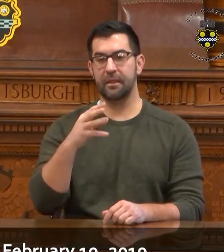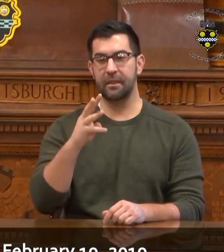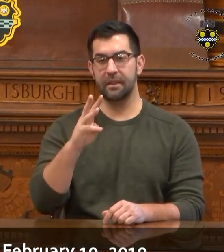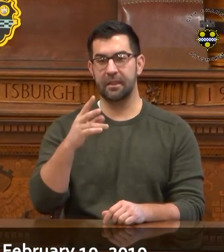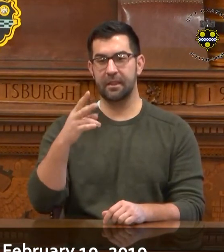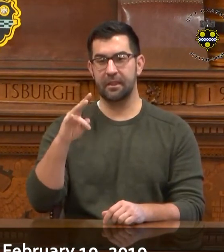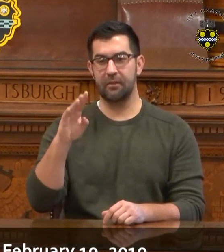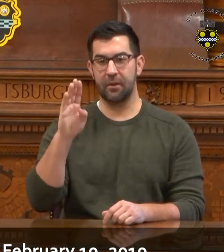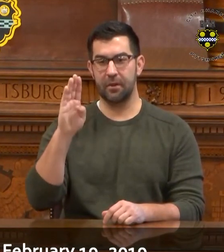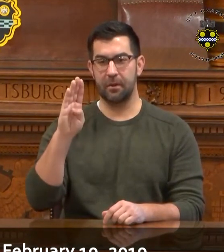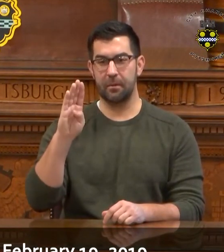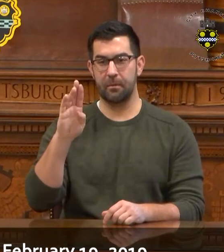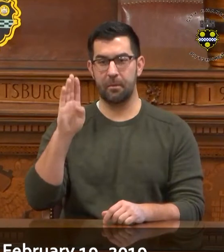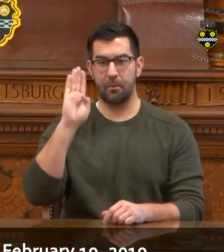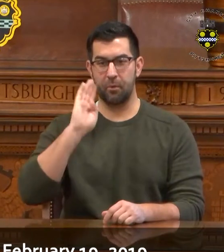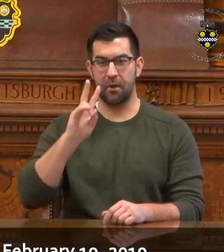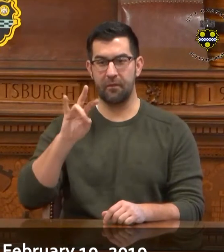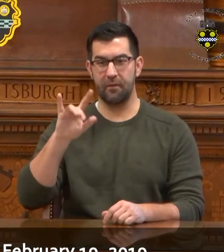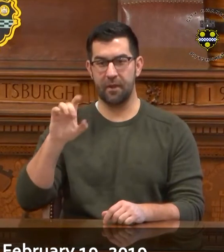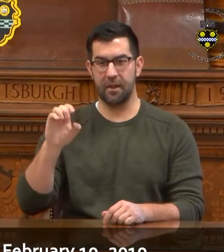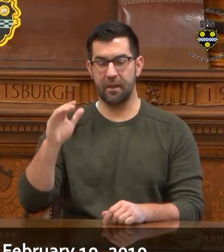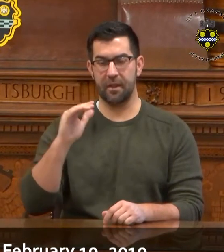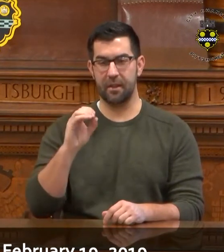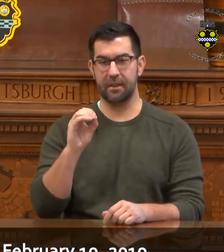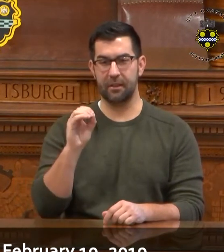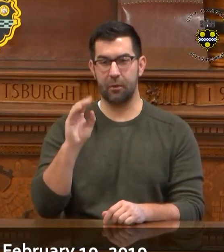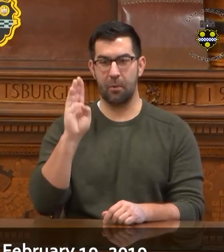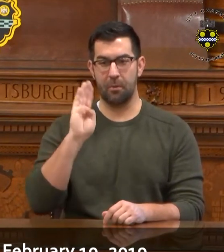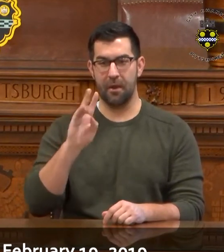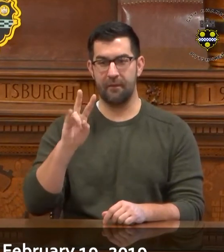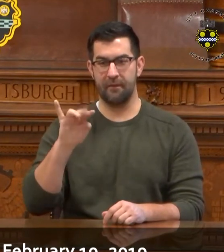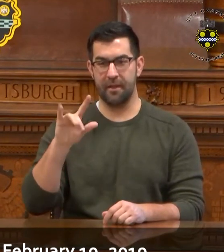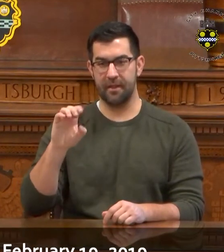1617 Brownsville, and 0 Brownsville.